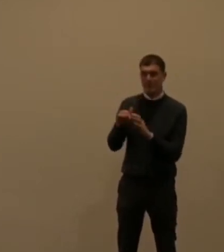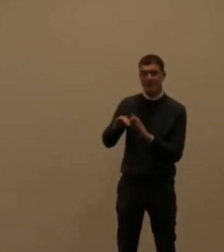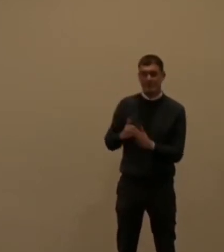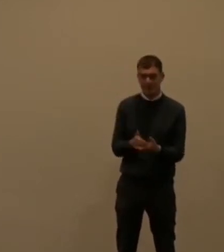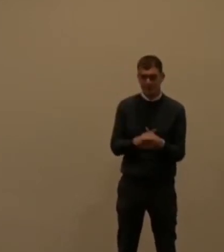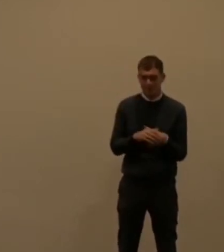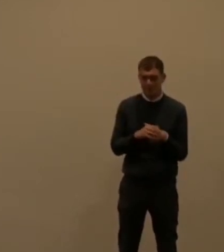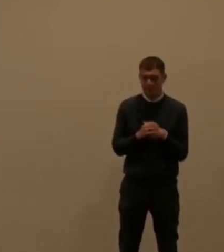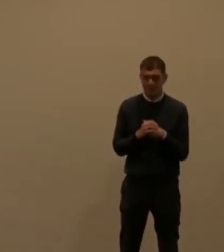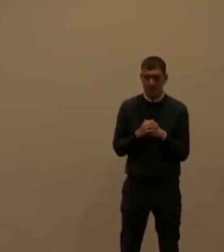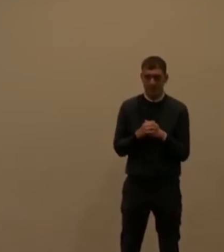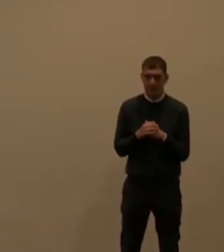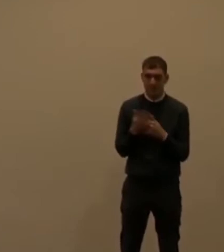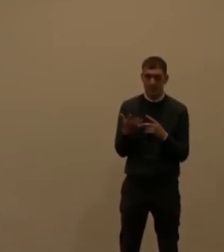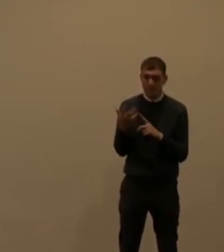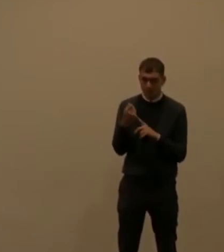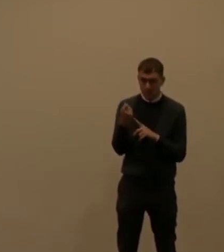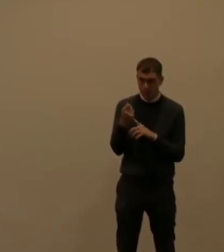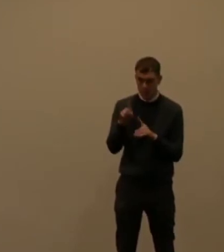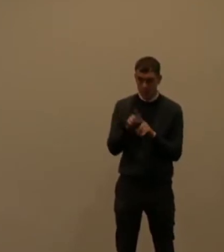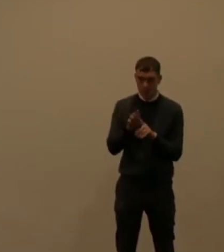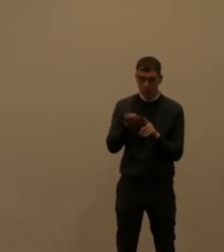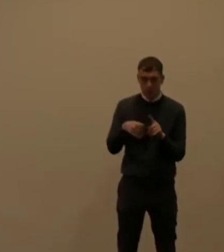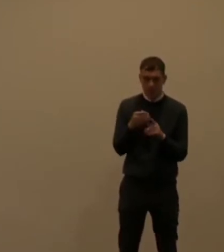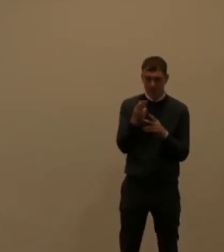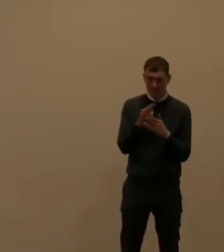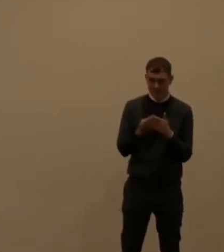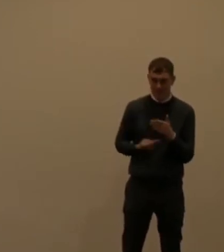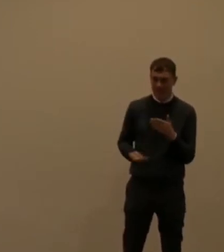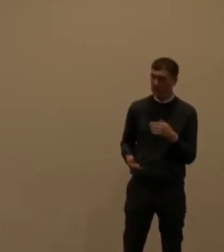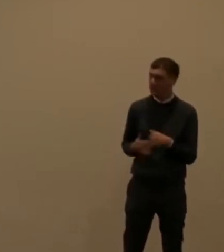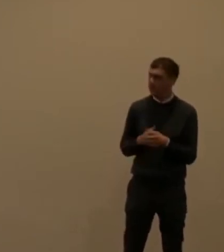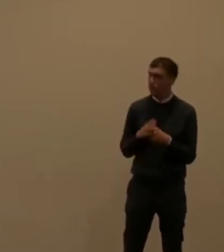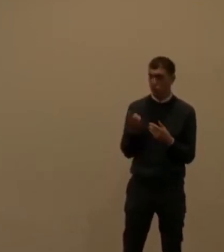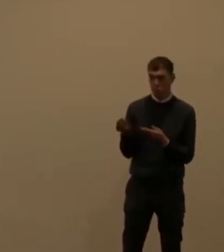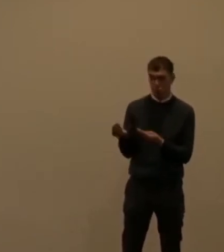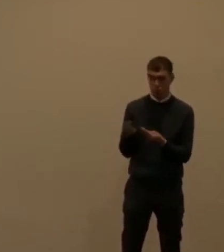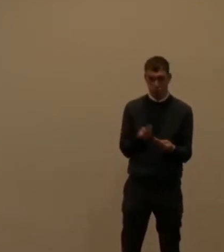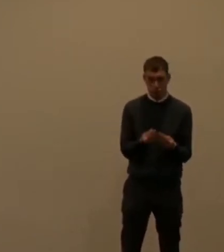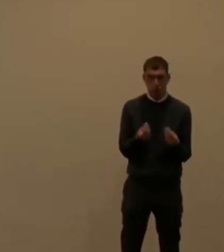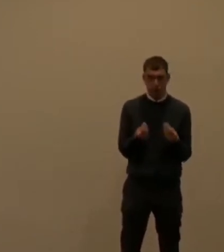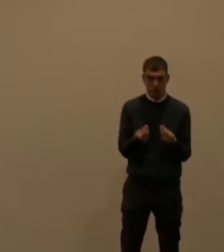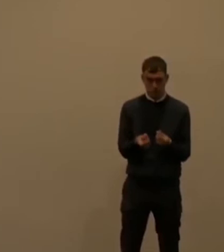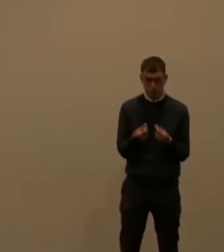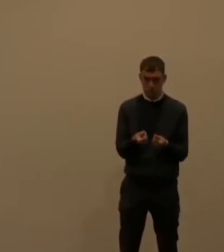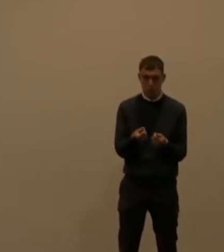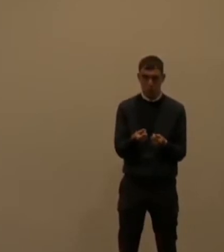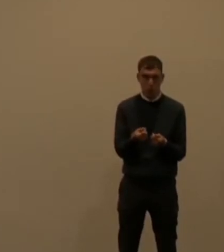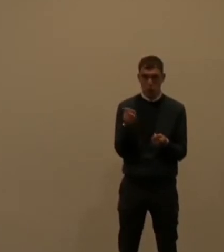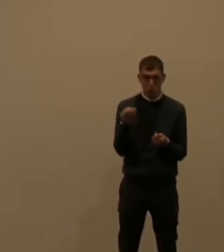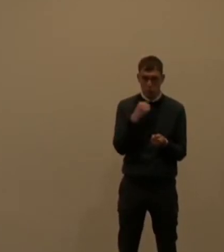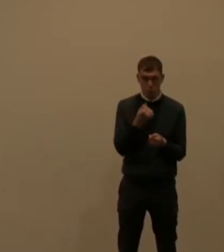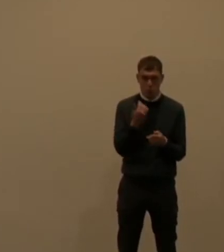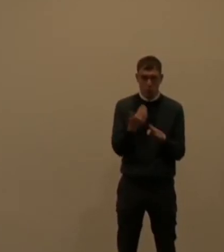of Microsoft Fast Track is success by design. They come to you with resources. They don't do the work for